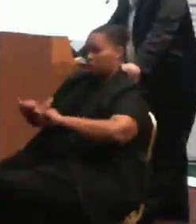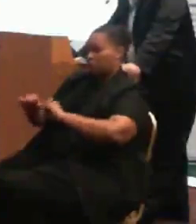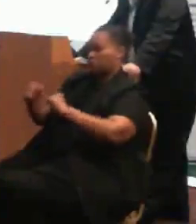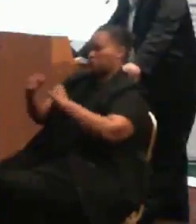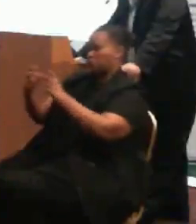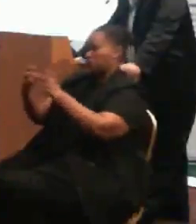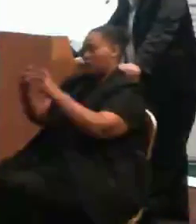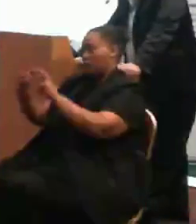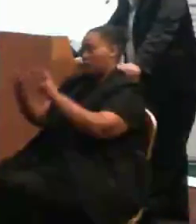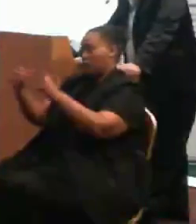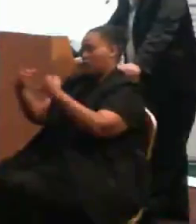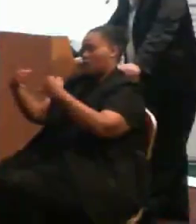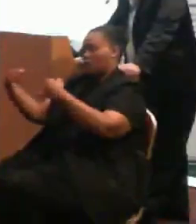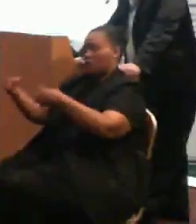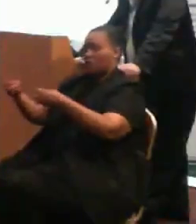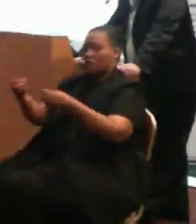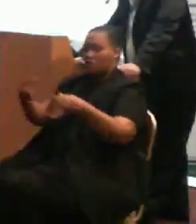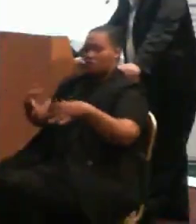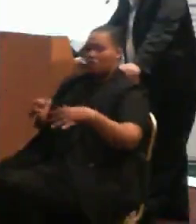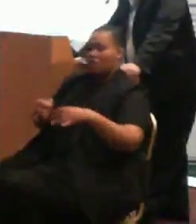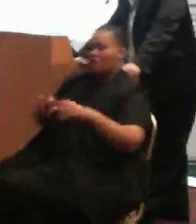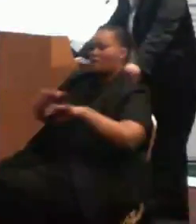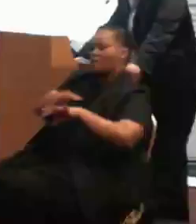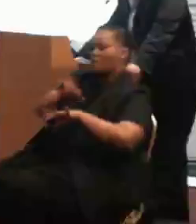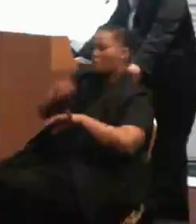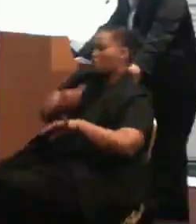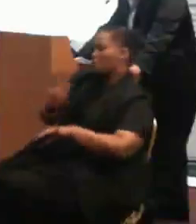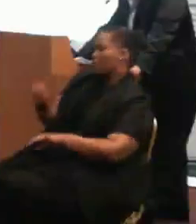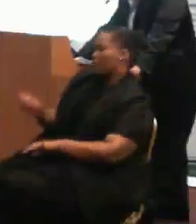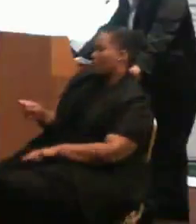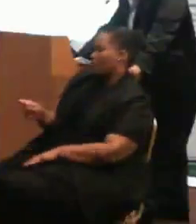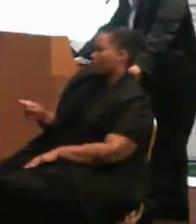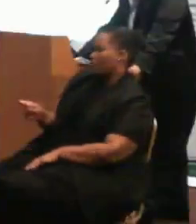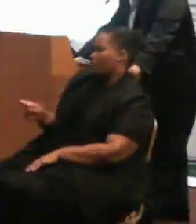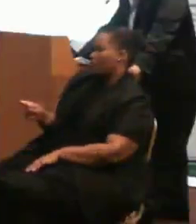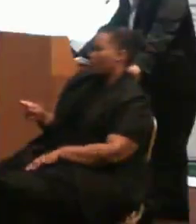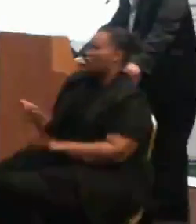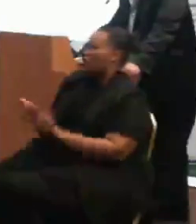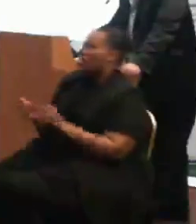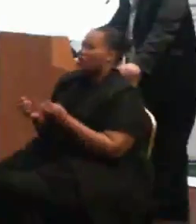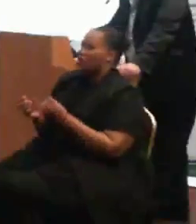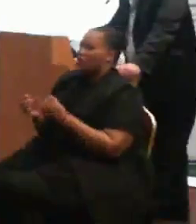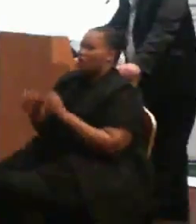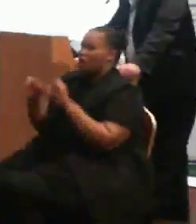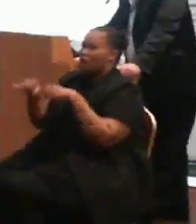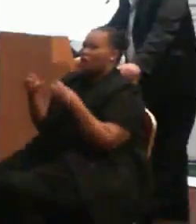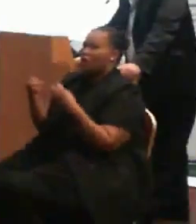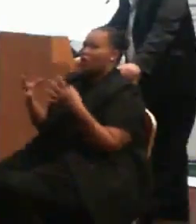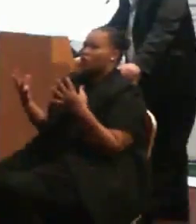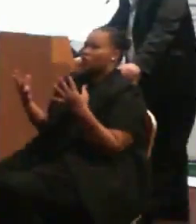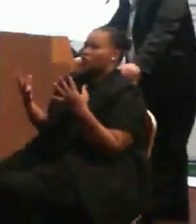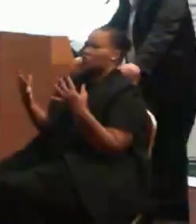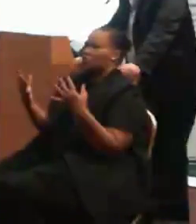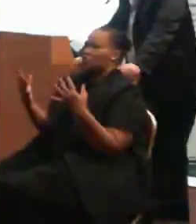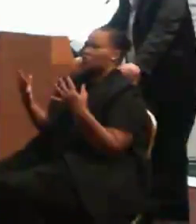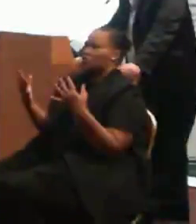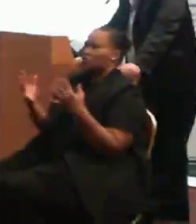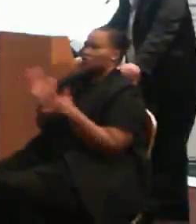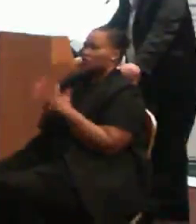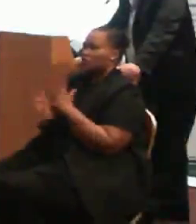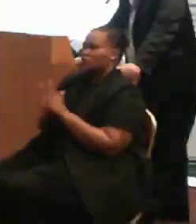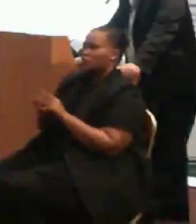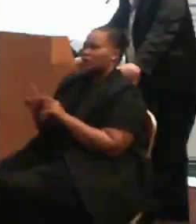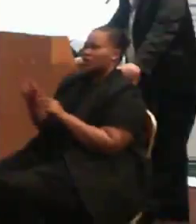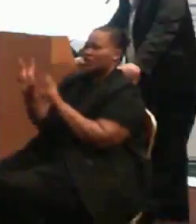the line and the farmer will finance that line. A lot of those agreements have reached maturity, but Eskom still charges